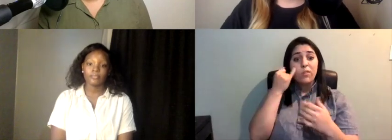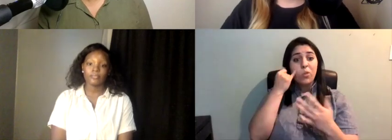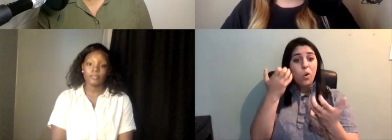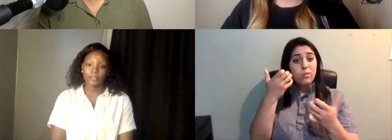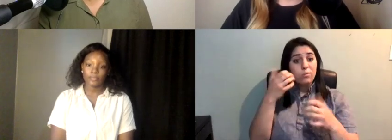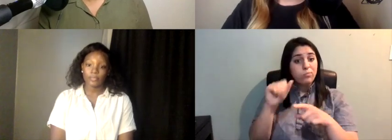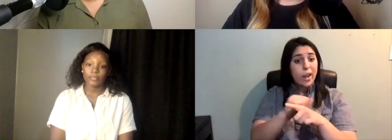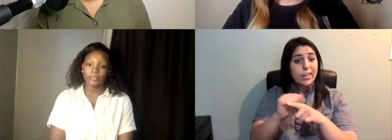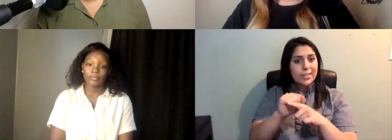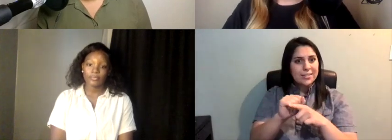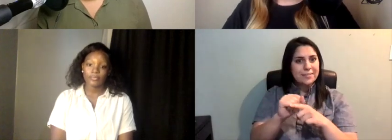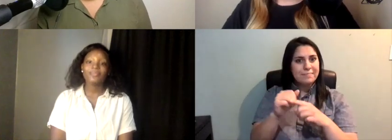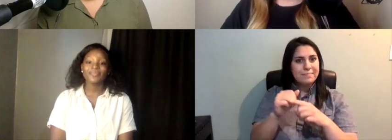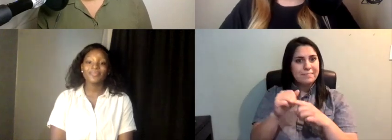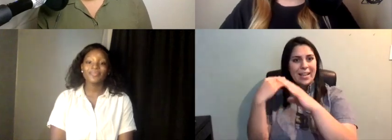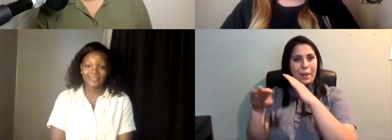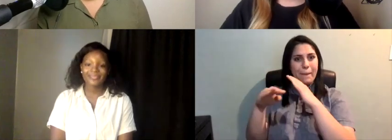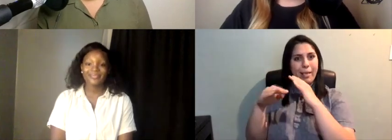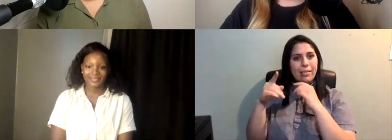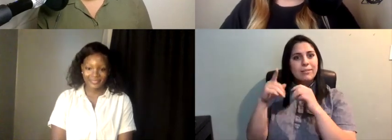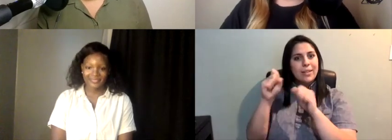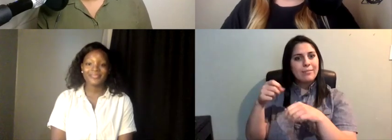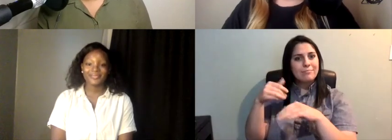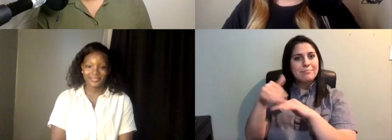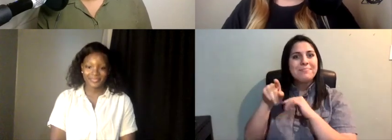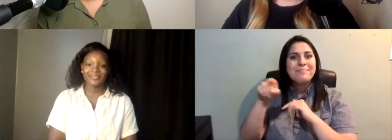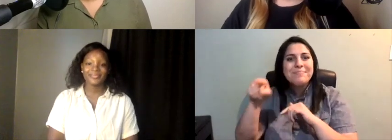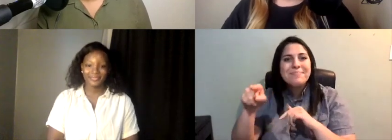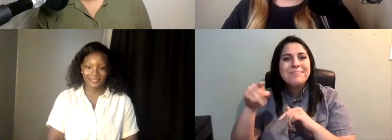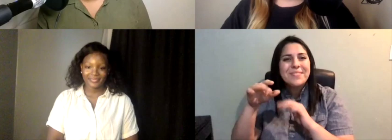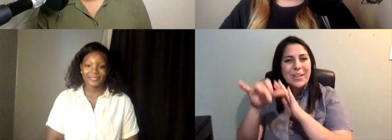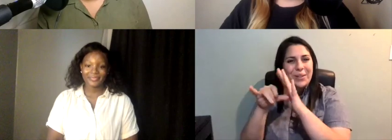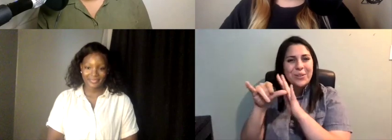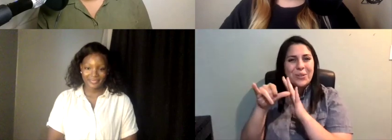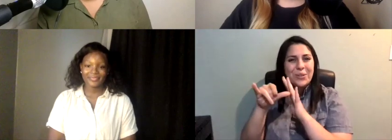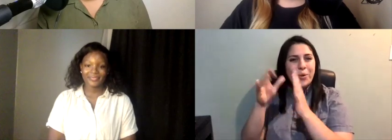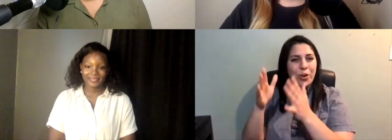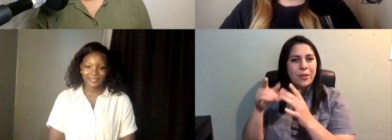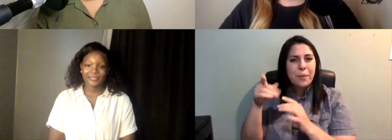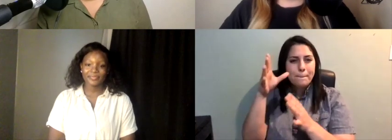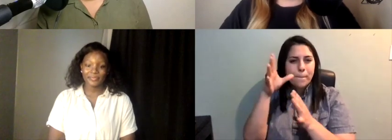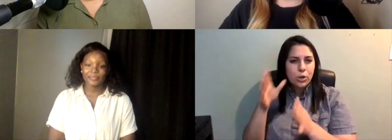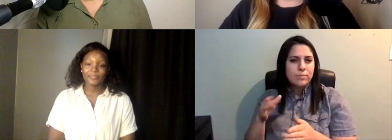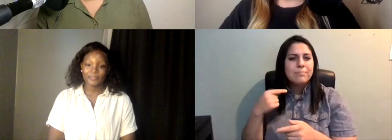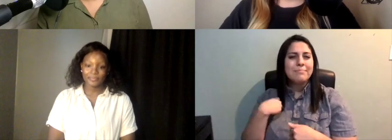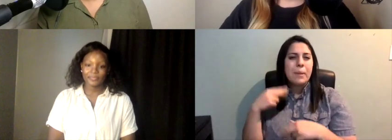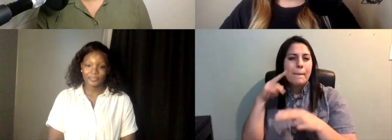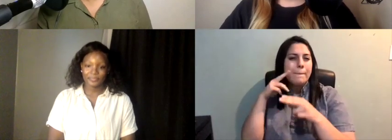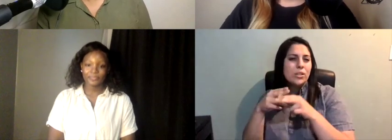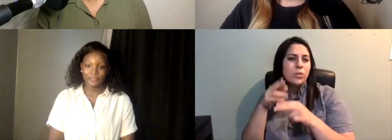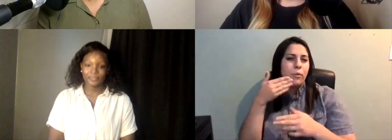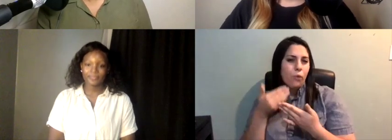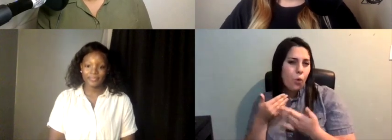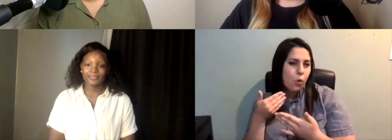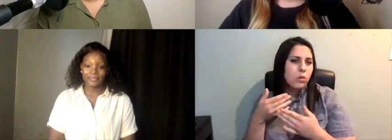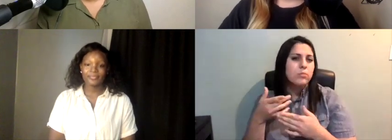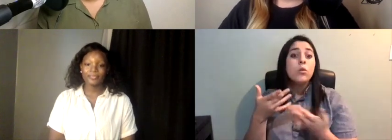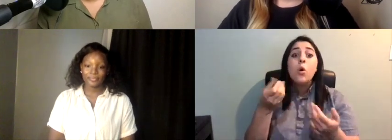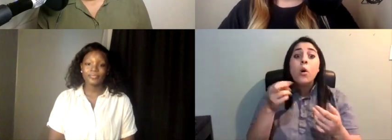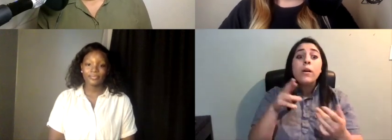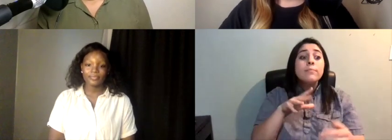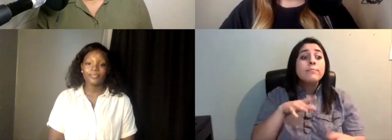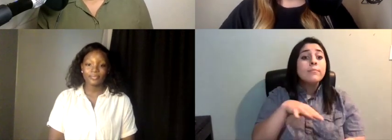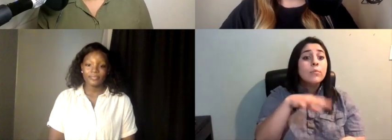who works at a company you like, or, you know, works in the industry that you're interested in. And so, then find a mentor,